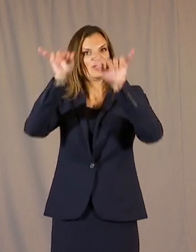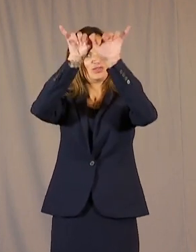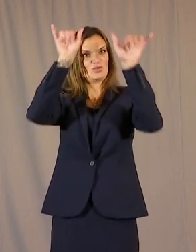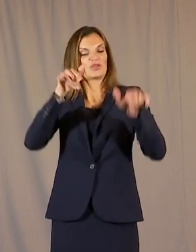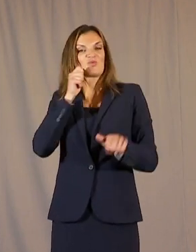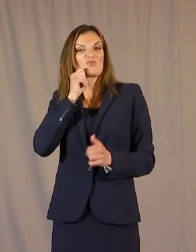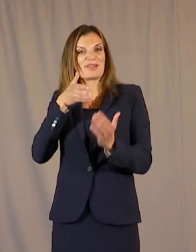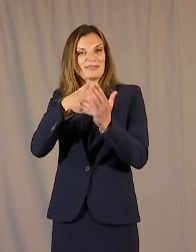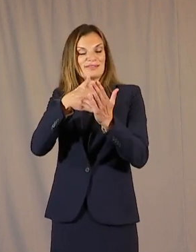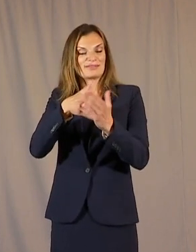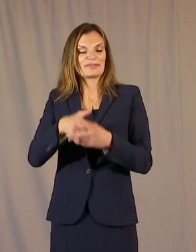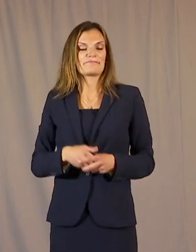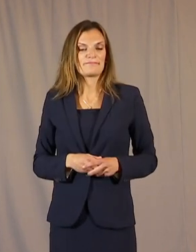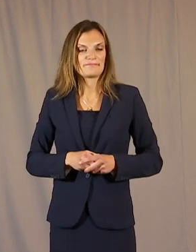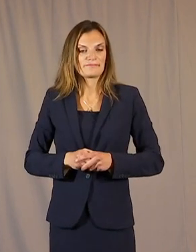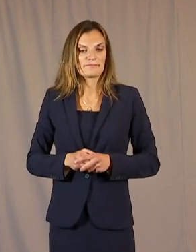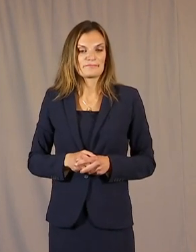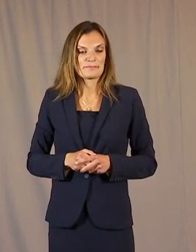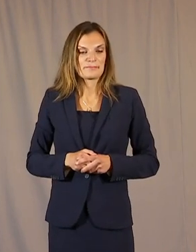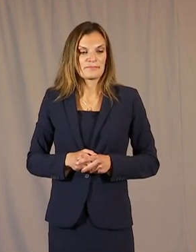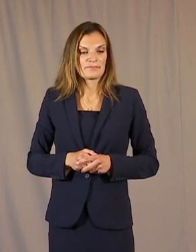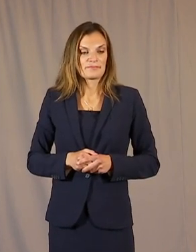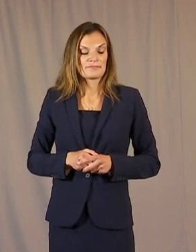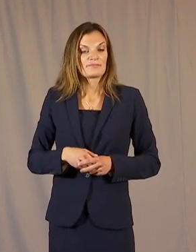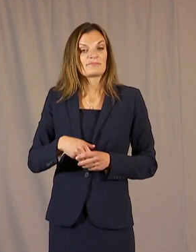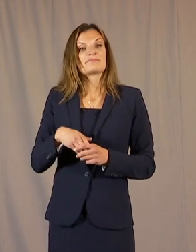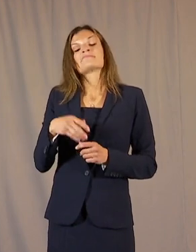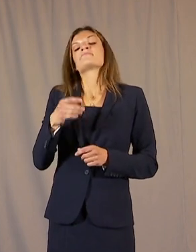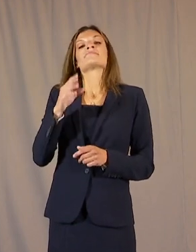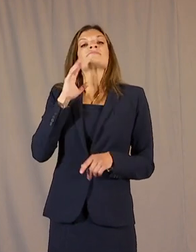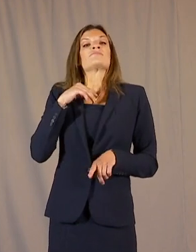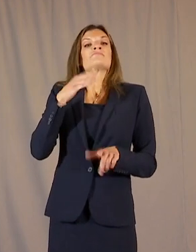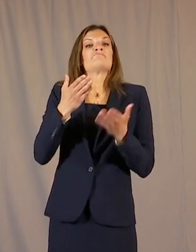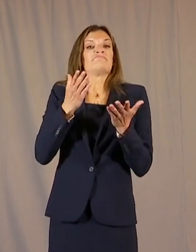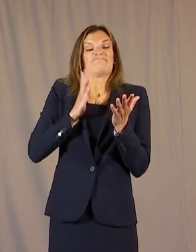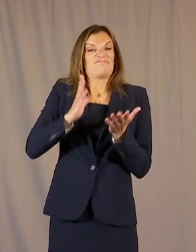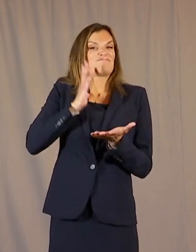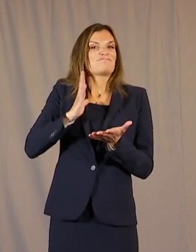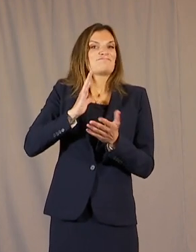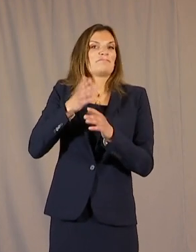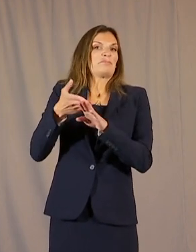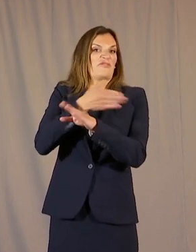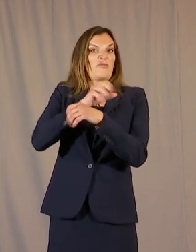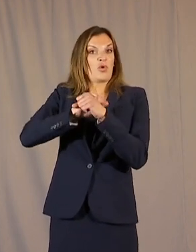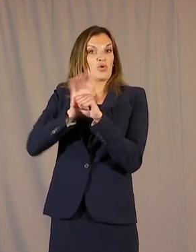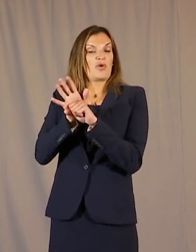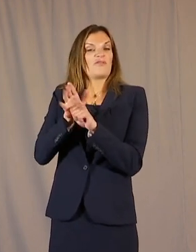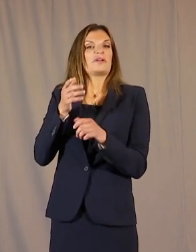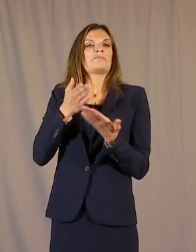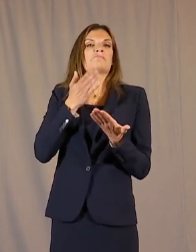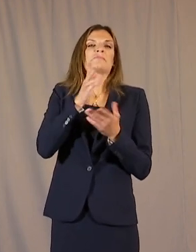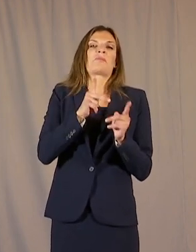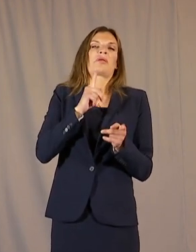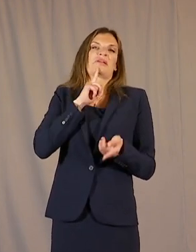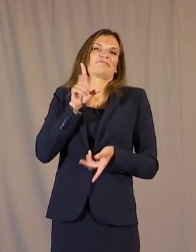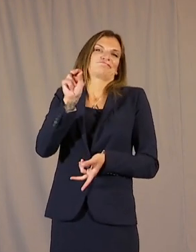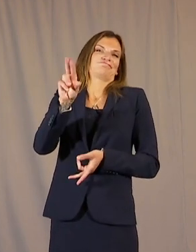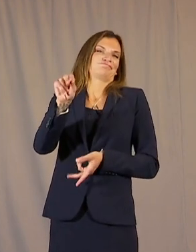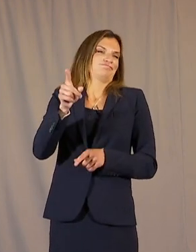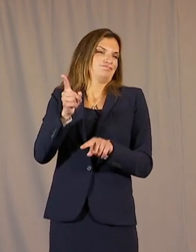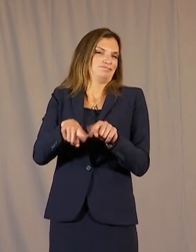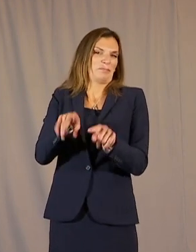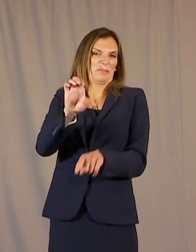didn't really understand the nature of racism, COVID just stripped away any delusions that we don't have systemic racism in this